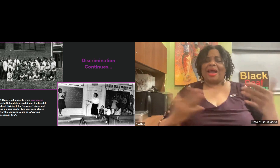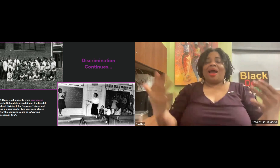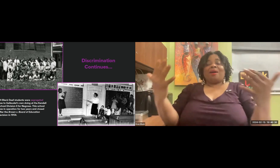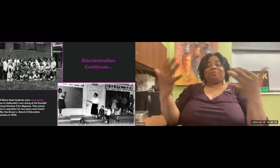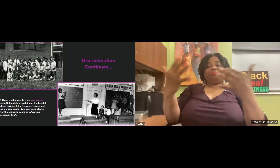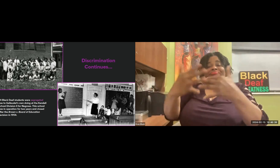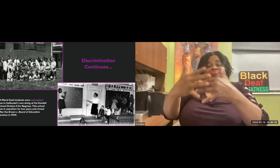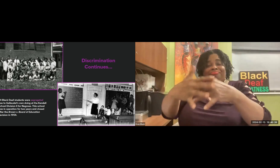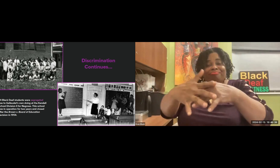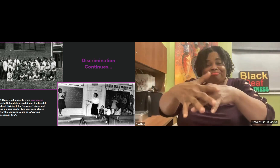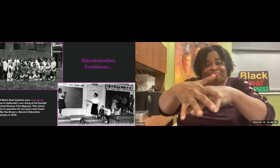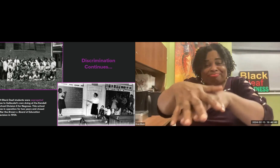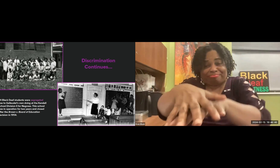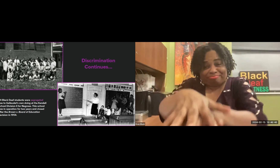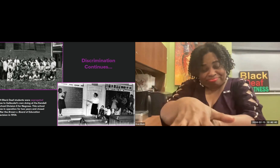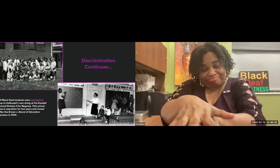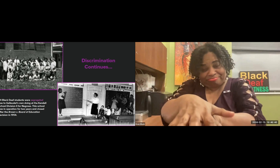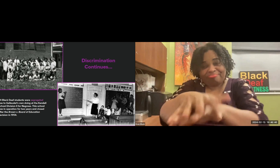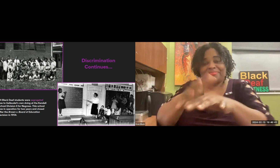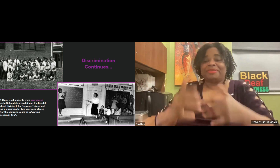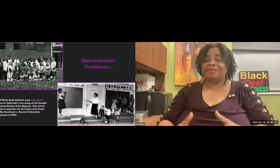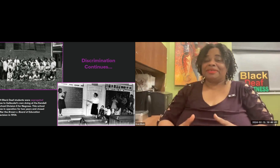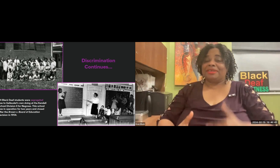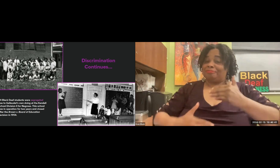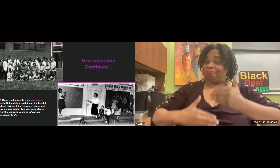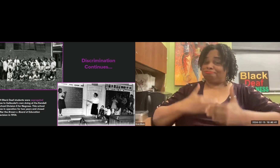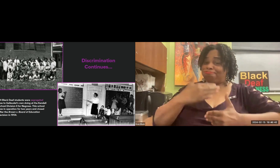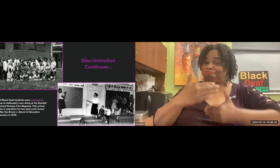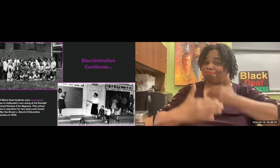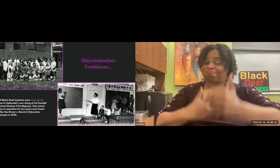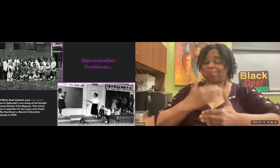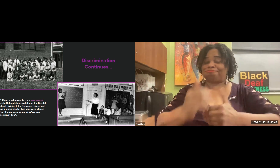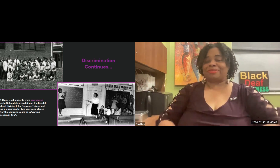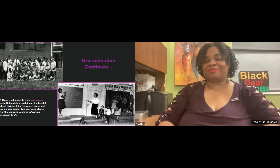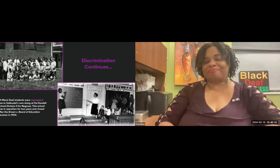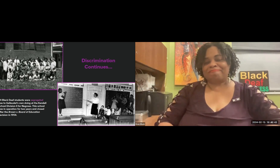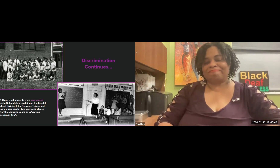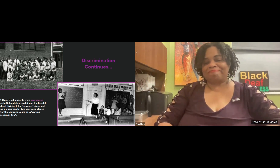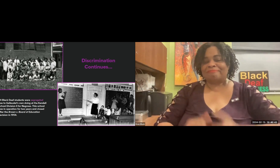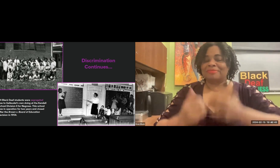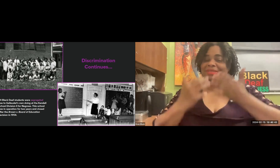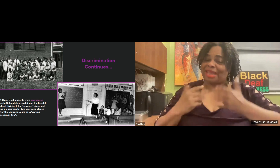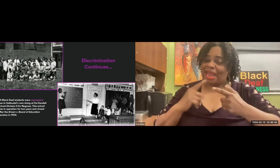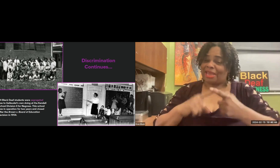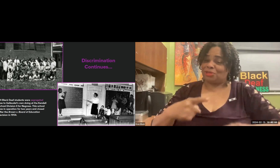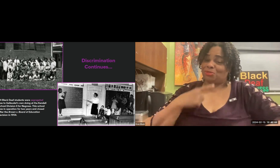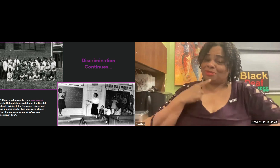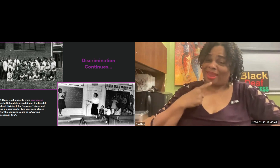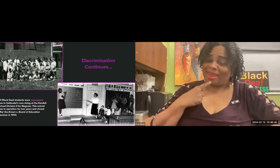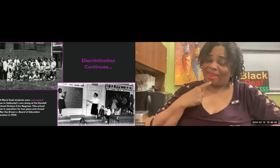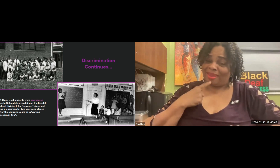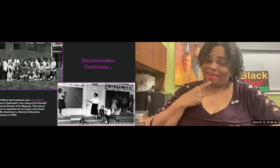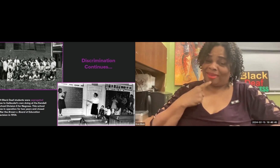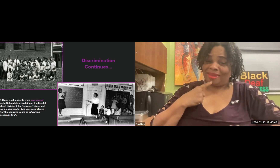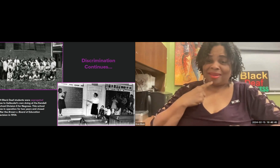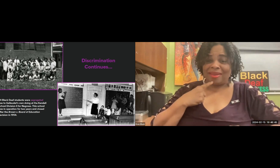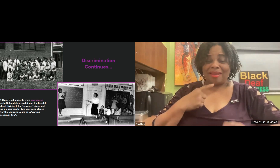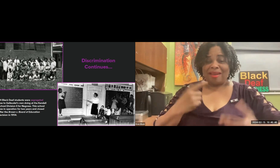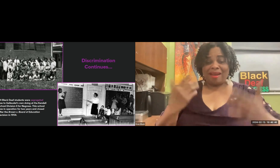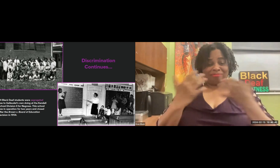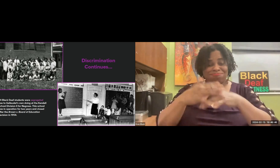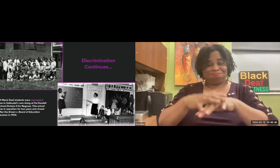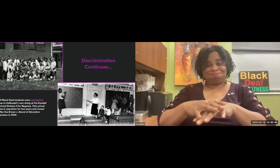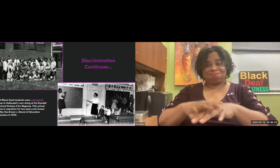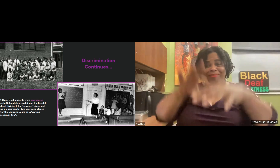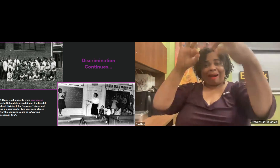Court? So when we think about how her case and the second case merged together and the progress that it